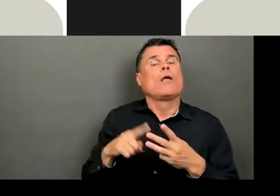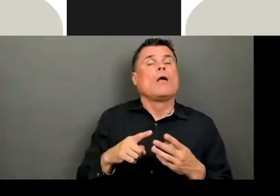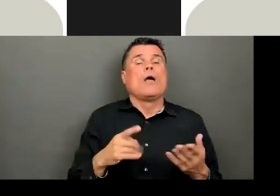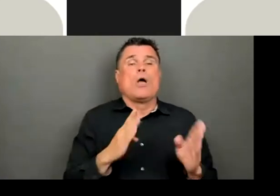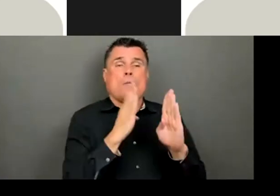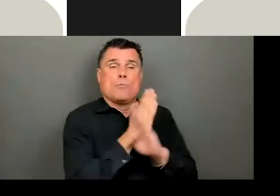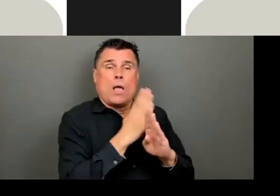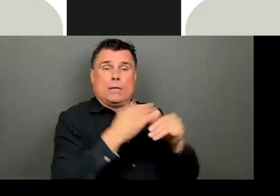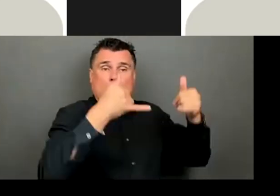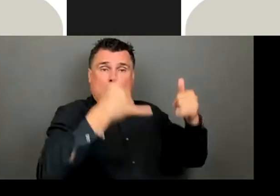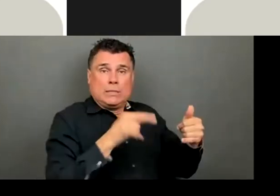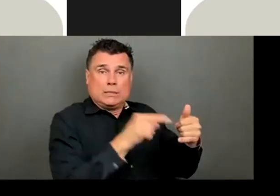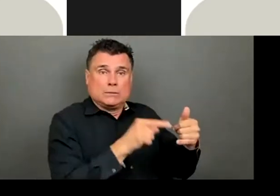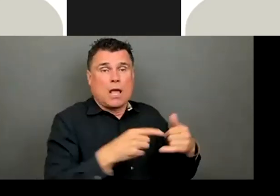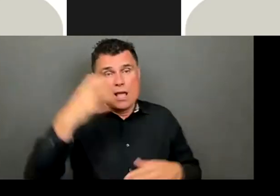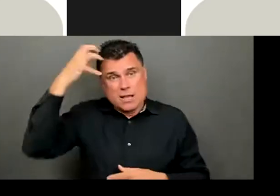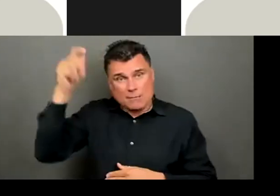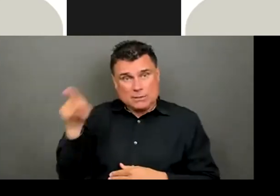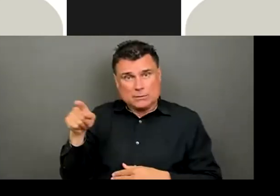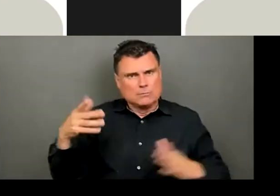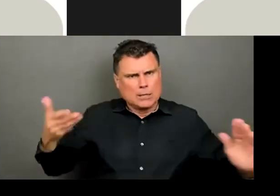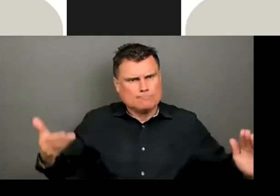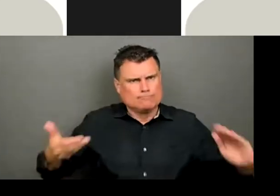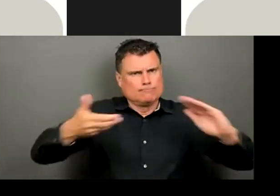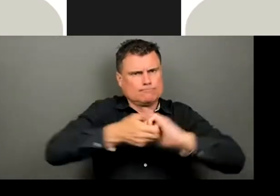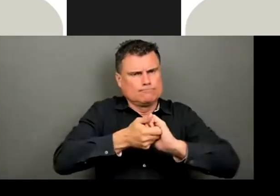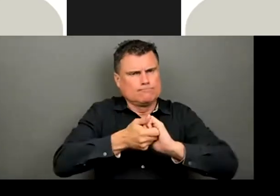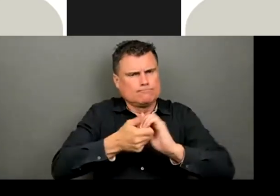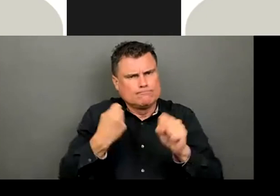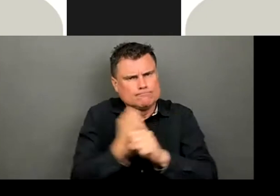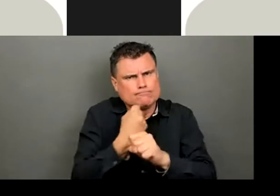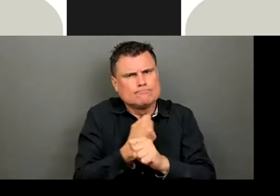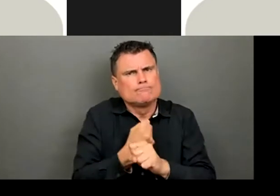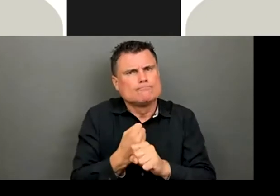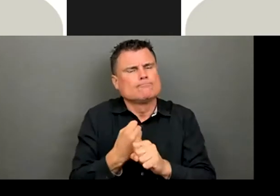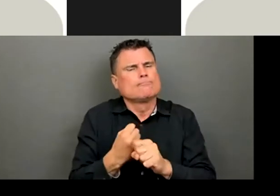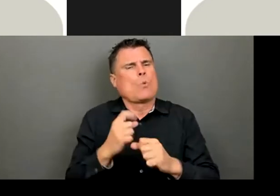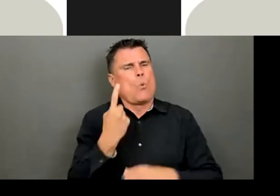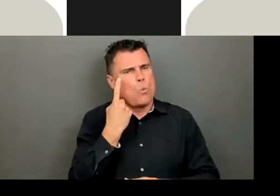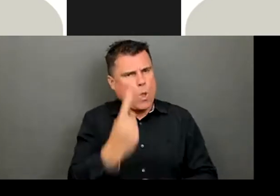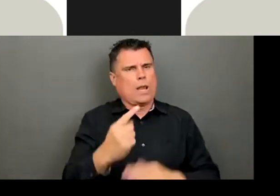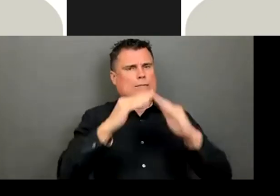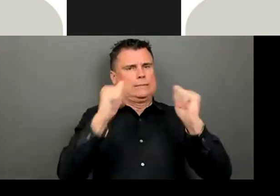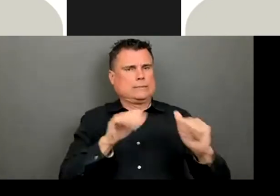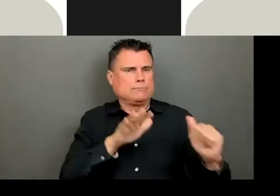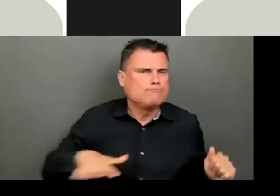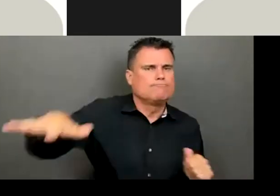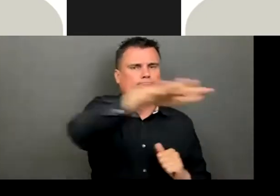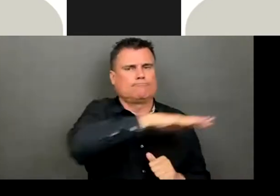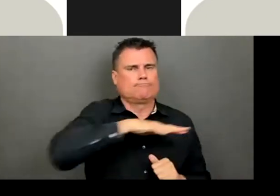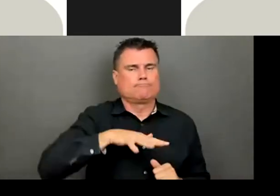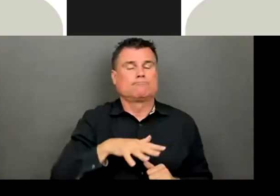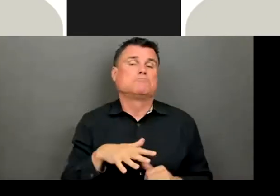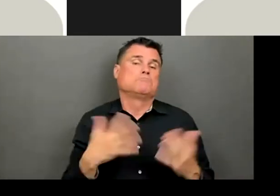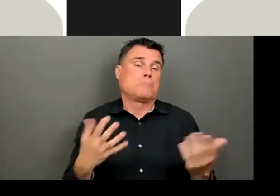together, complement each other to provide the system. So if a mobile internet-based mobile application is not